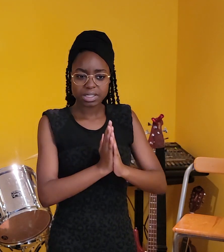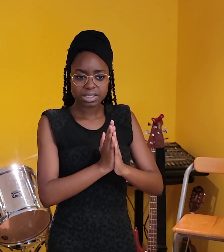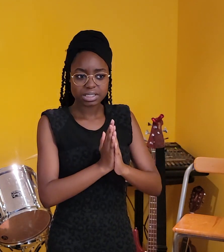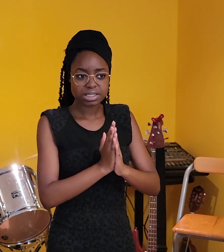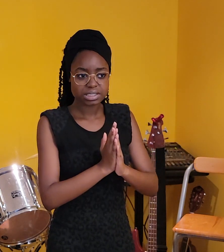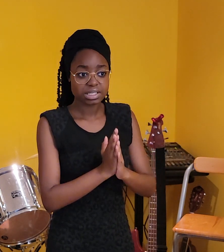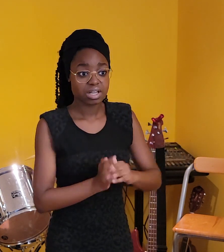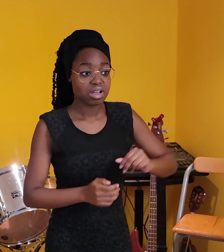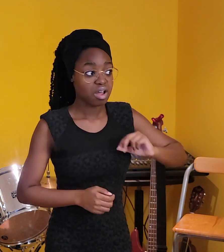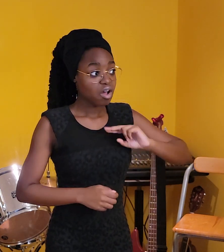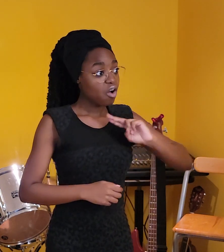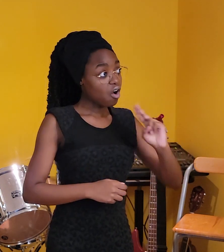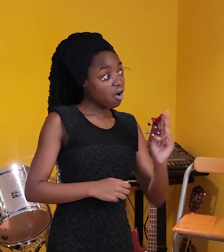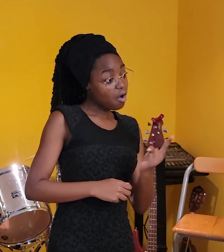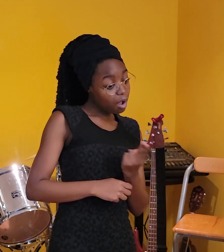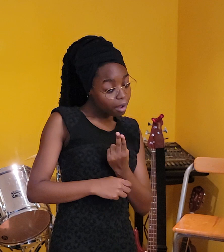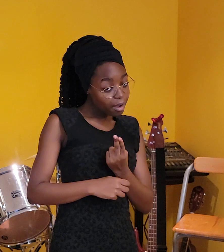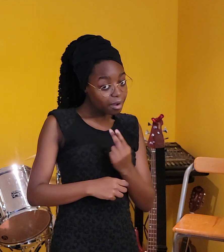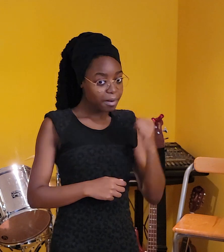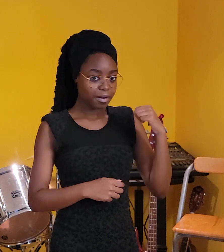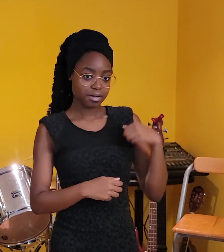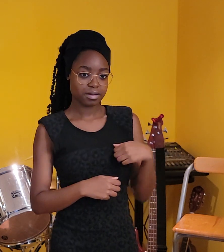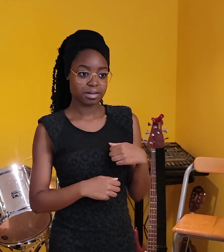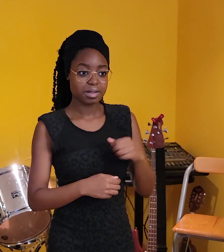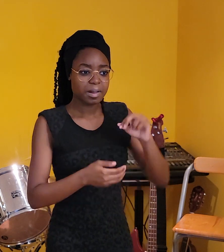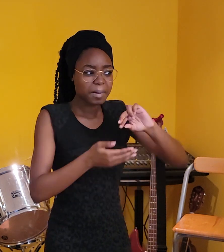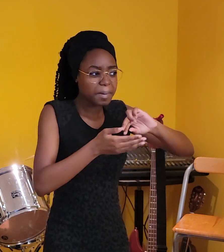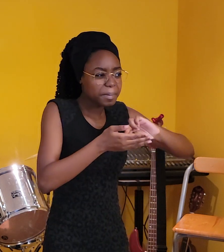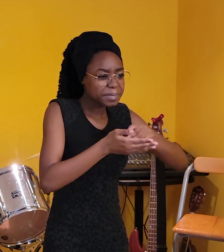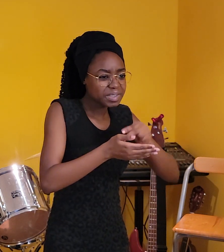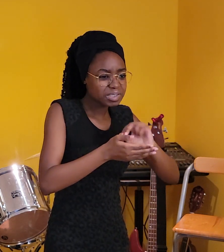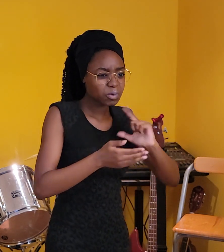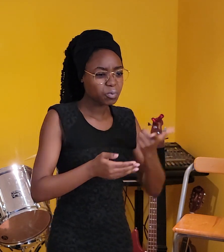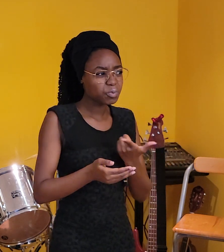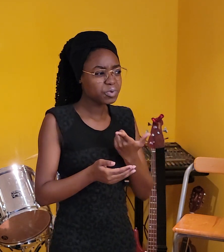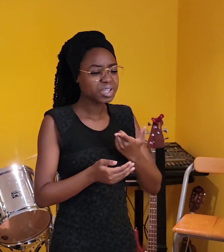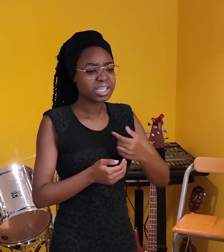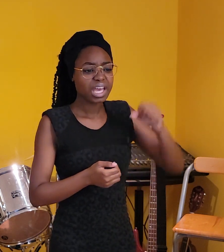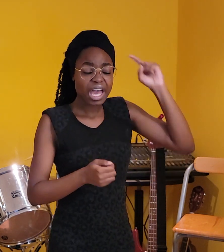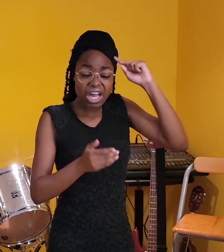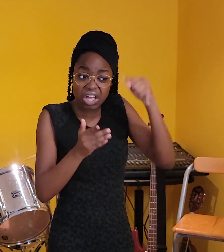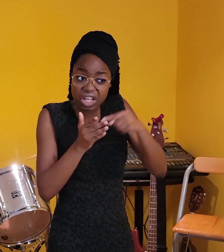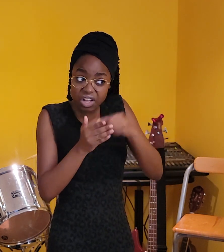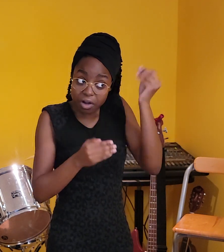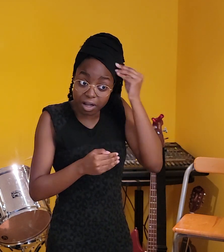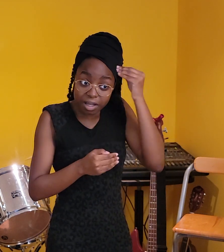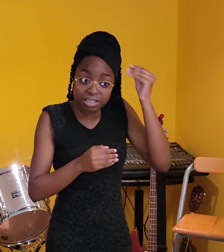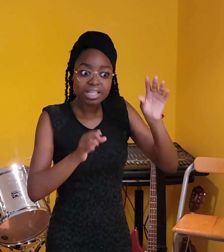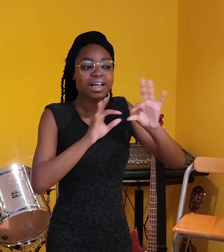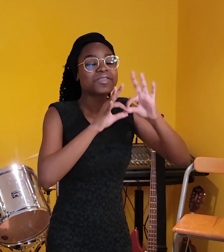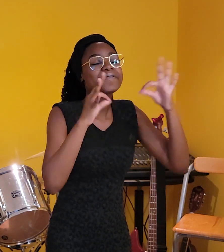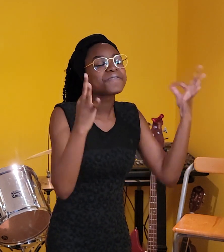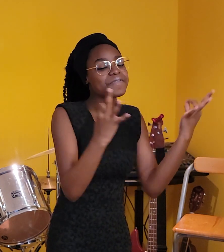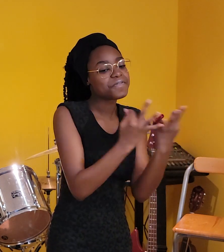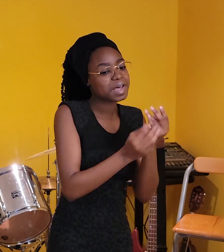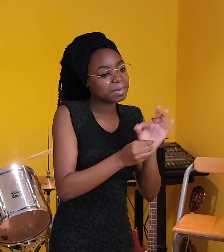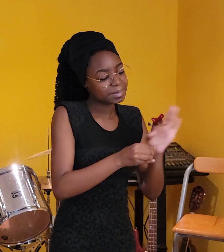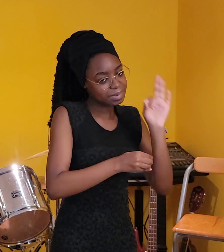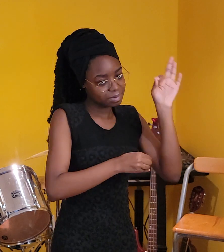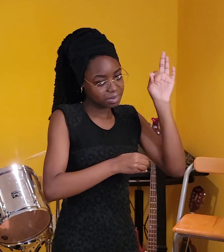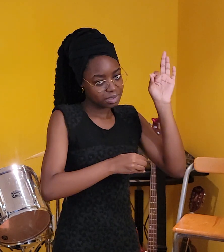the word "our," we can see a link, a recognition of a family spirit, because our Father talks about